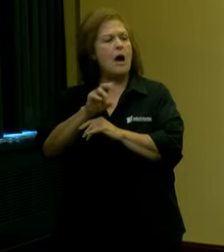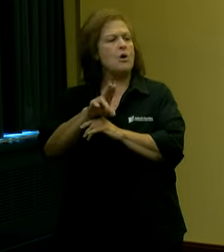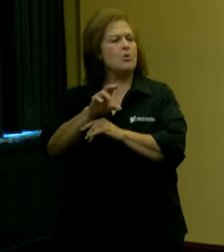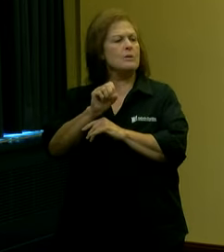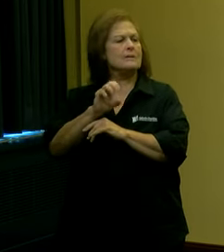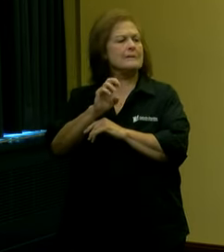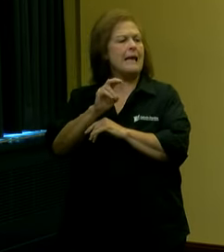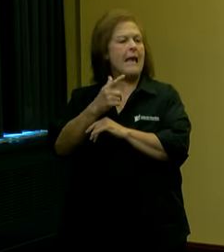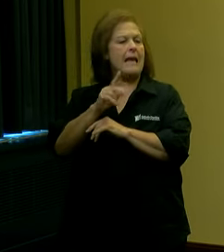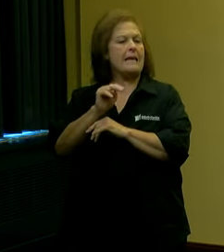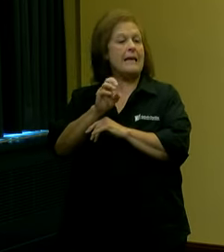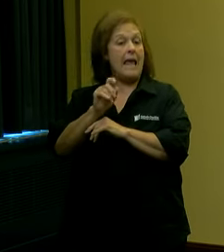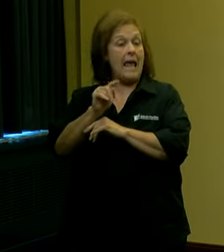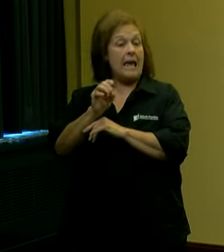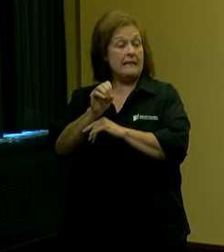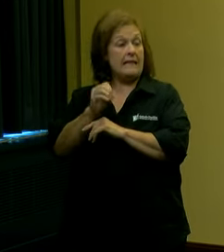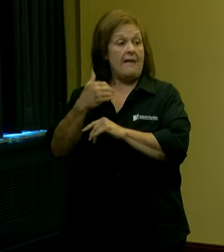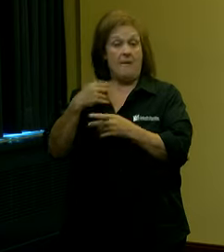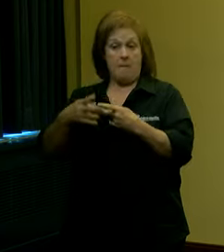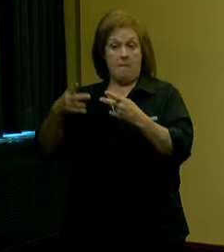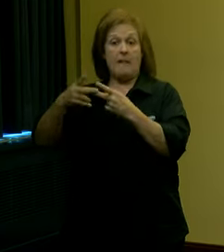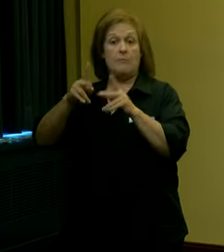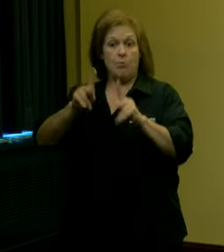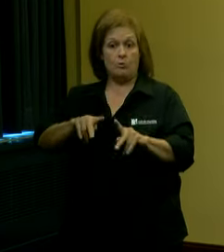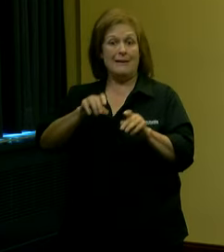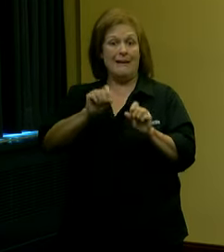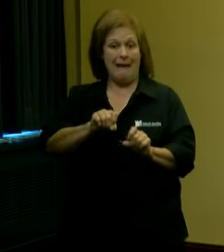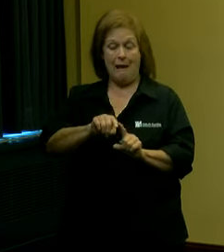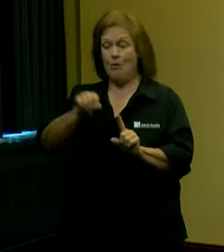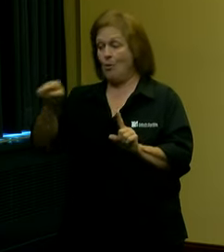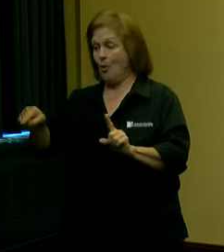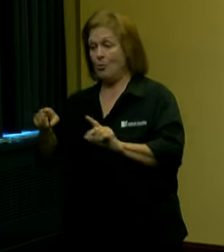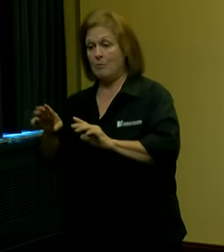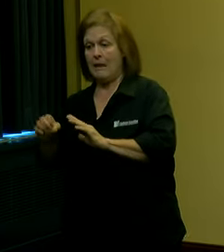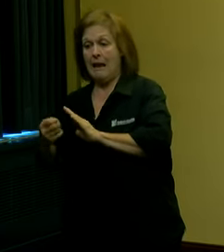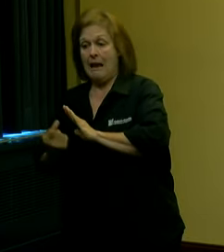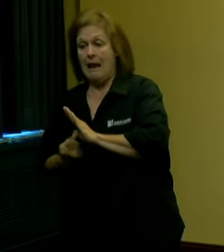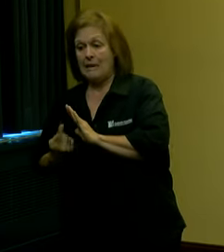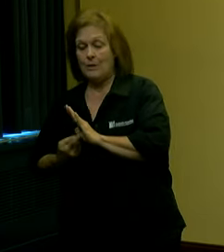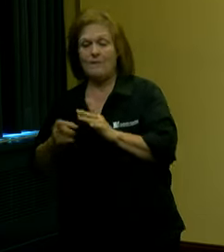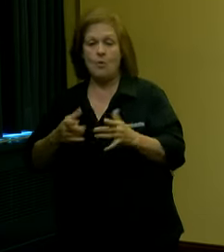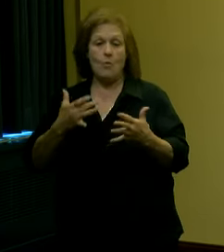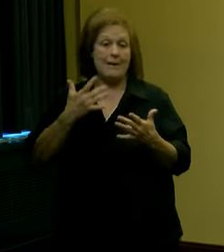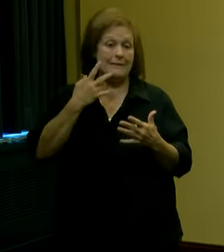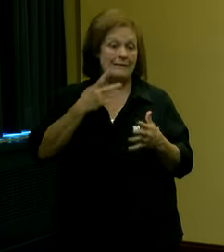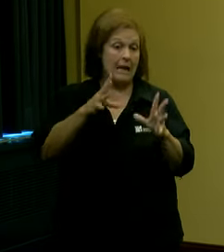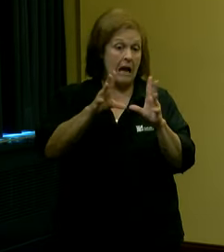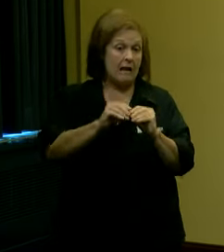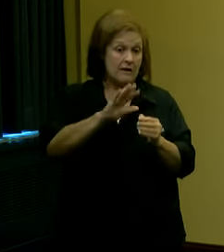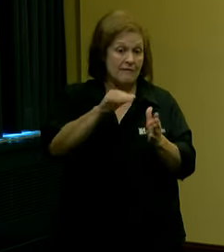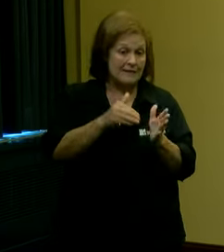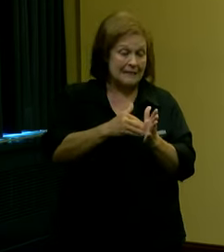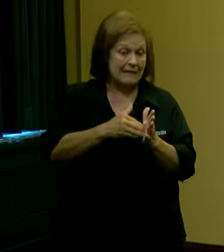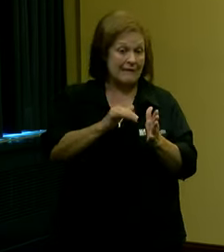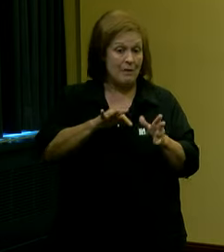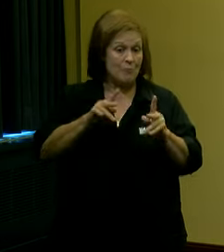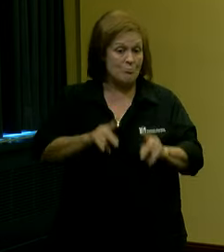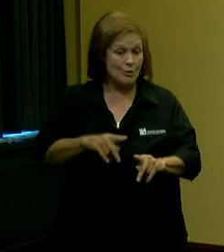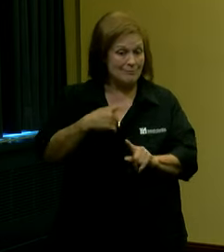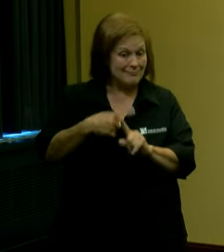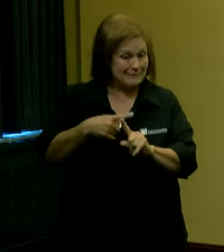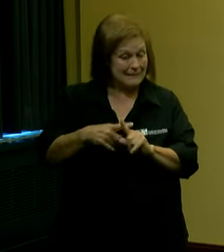state running. There's capacity there. We're looking to see what will happen with the convention center, if that might be another option as well. Is the